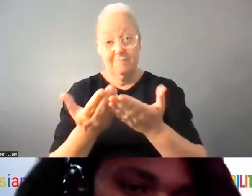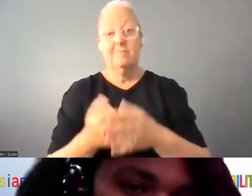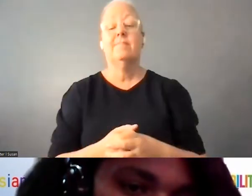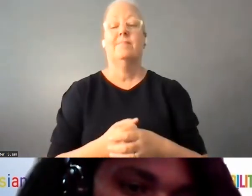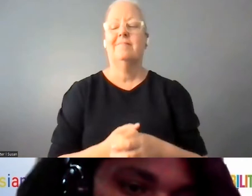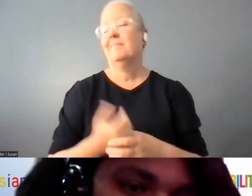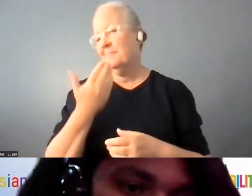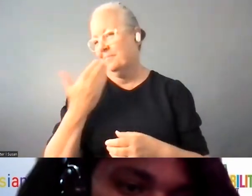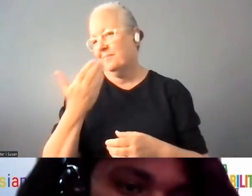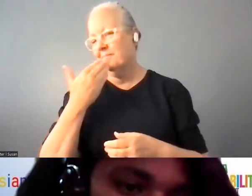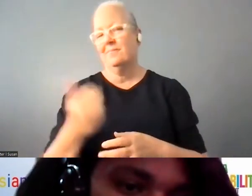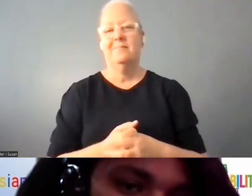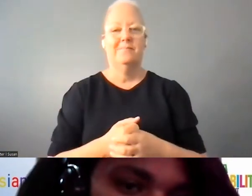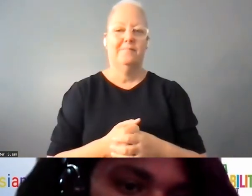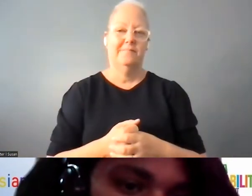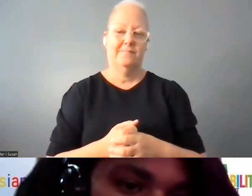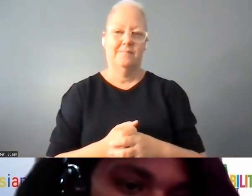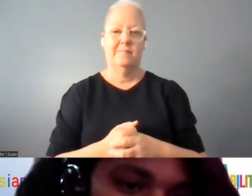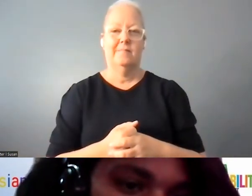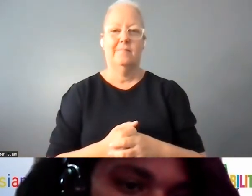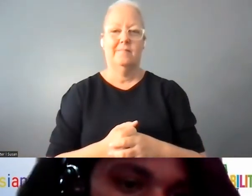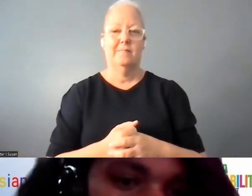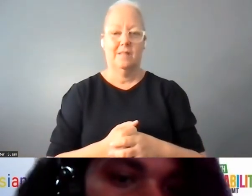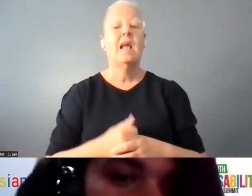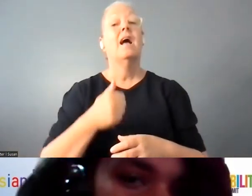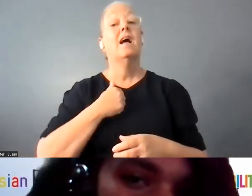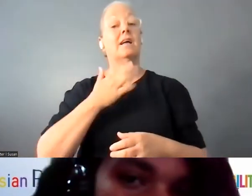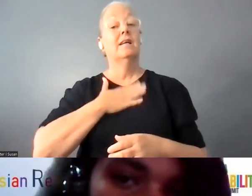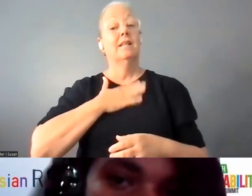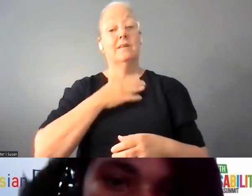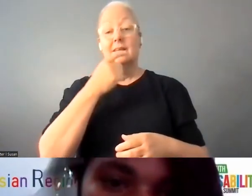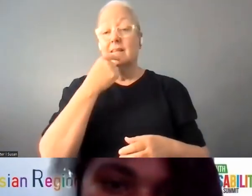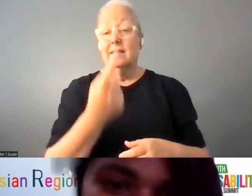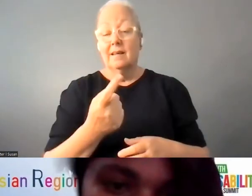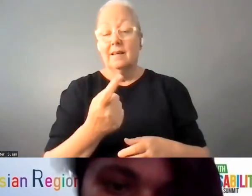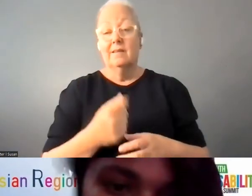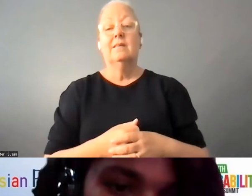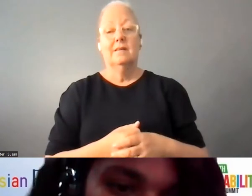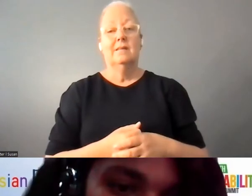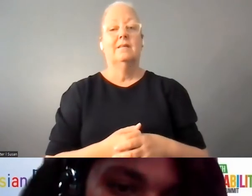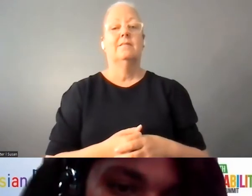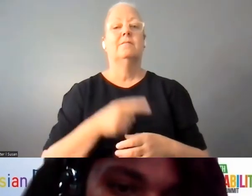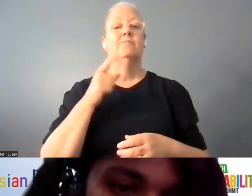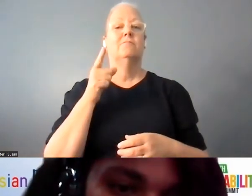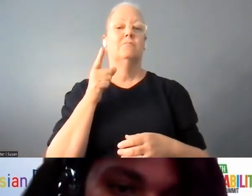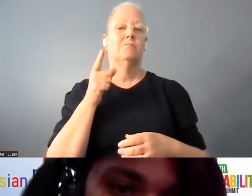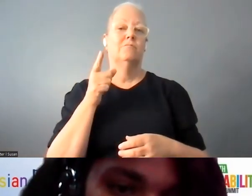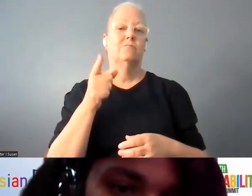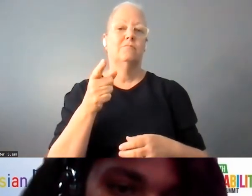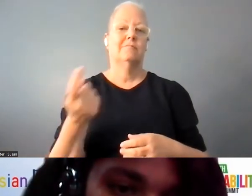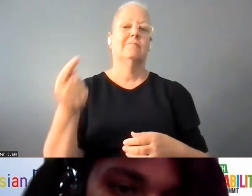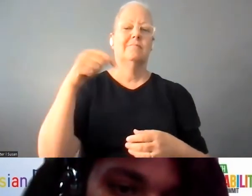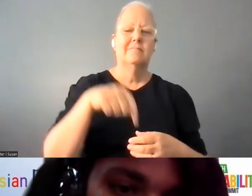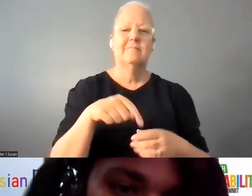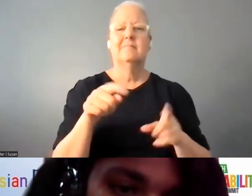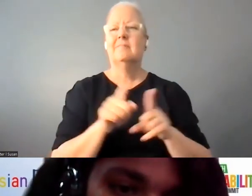you. So just to share with you that Amulya came to Udayan Care when she was very small, almost